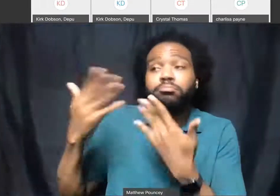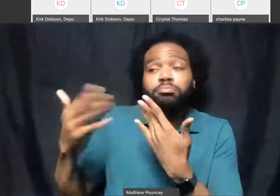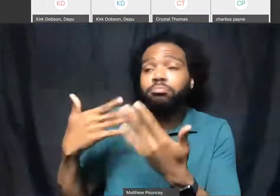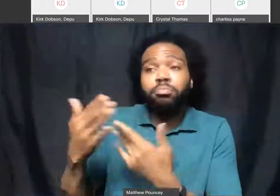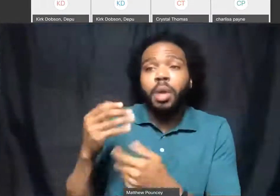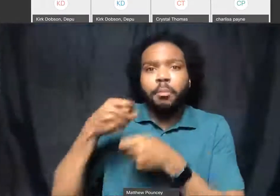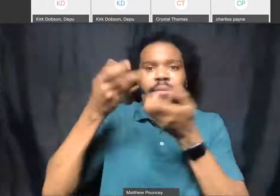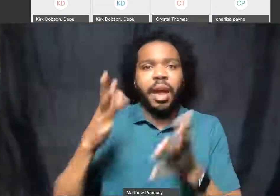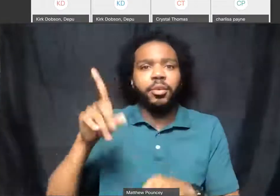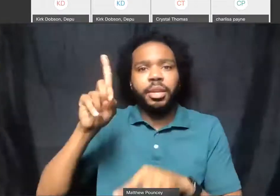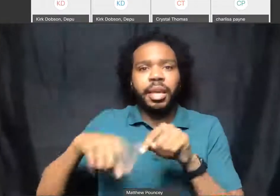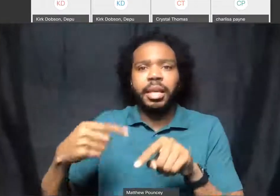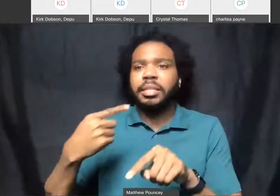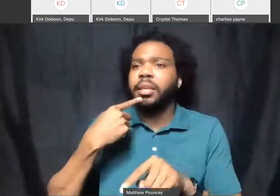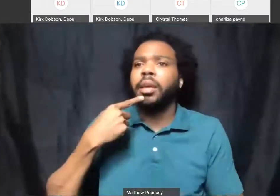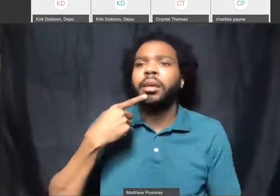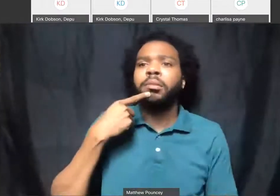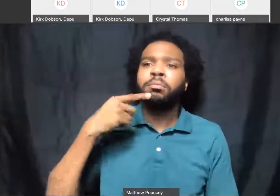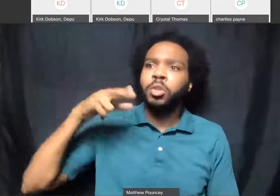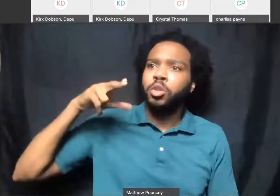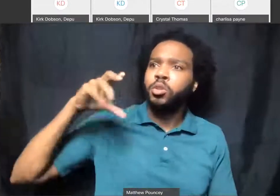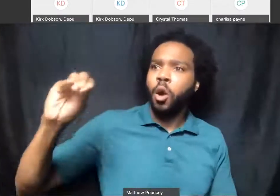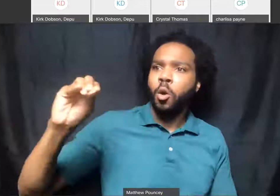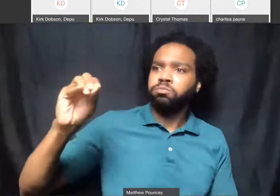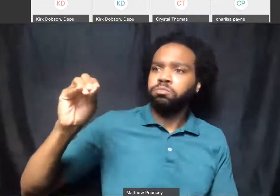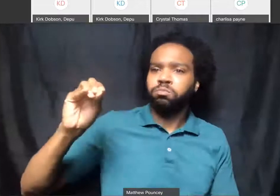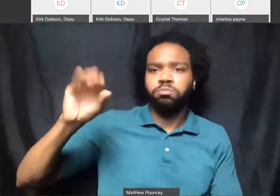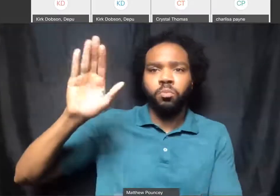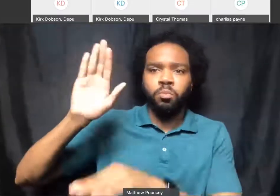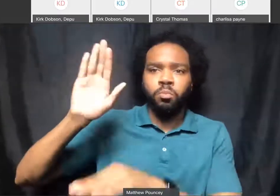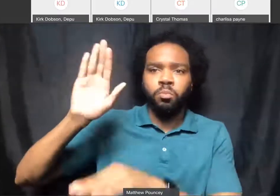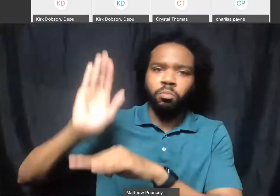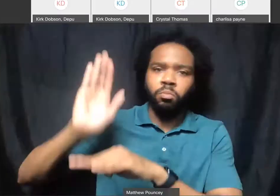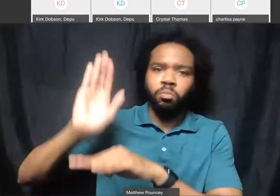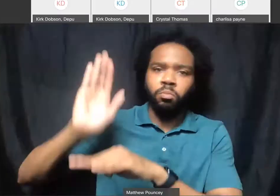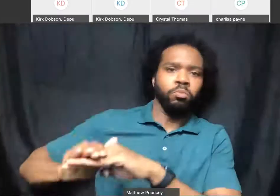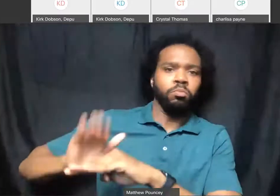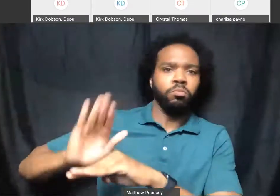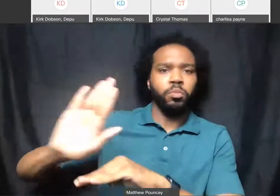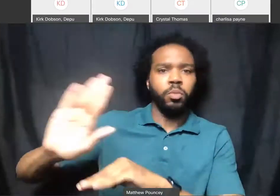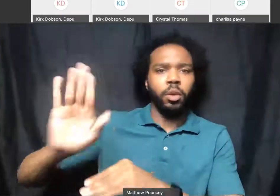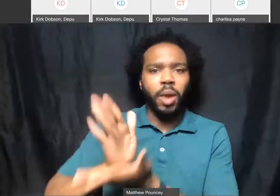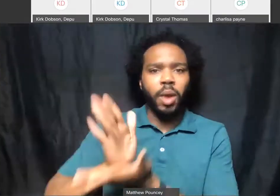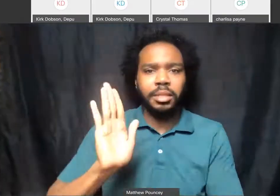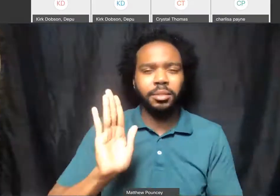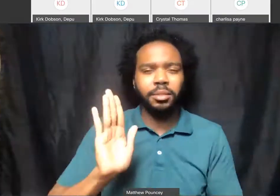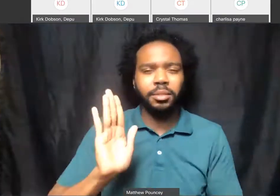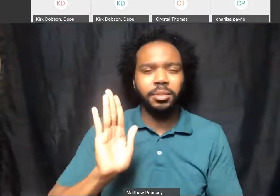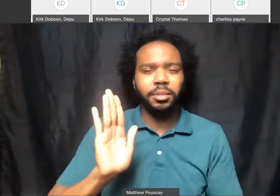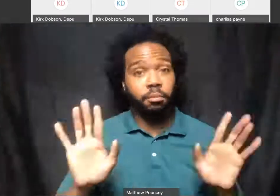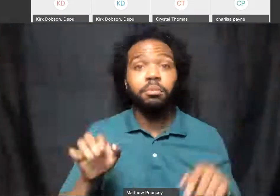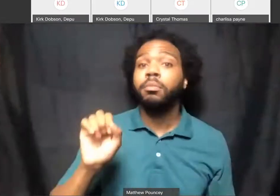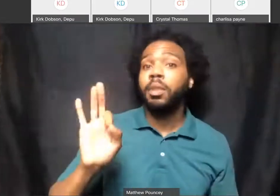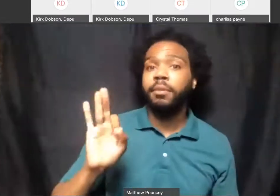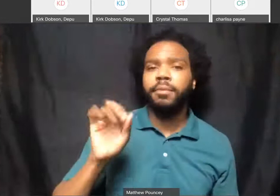blanket ban on a person's rights. And however, if there are any